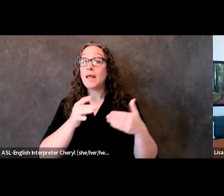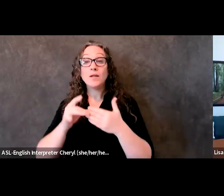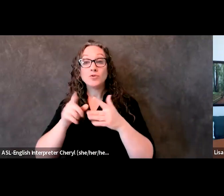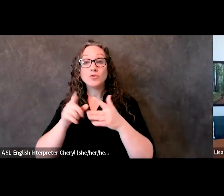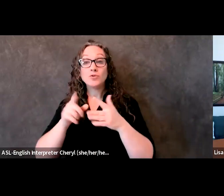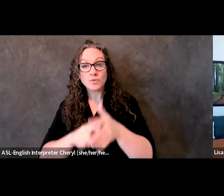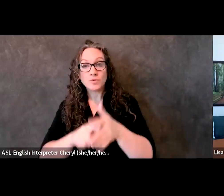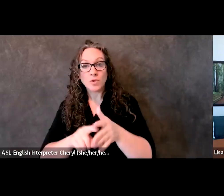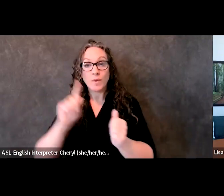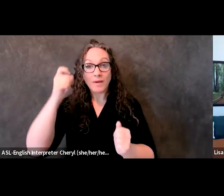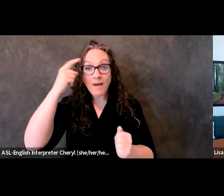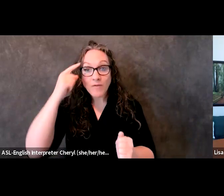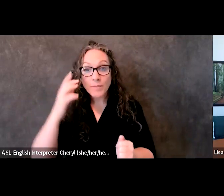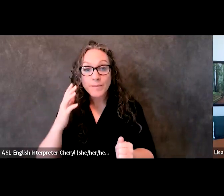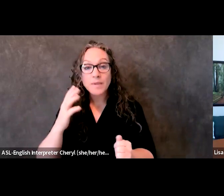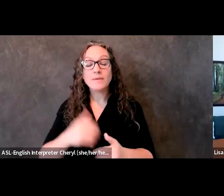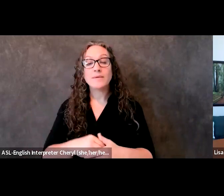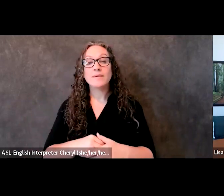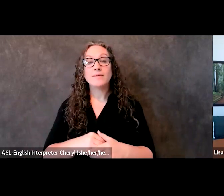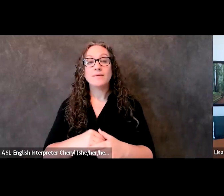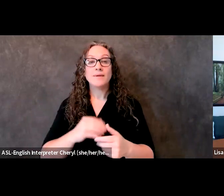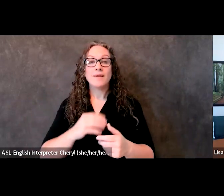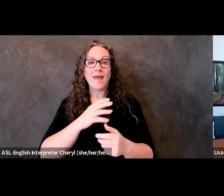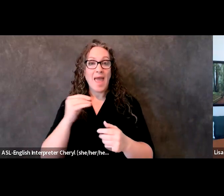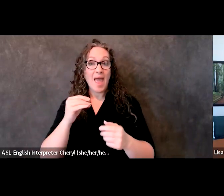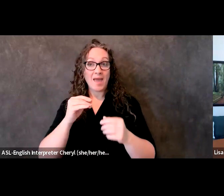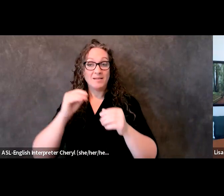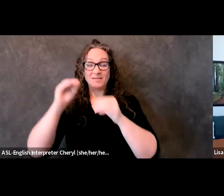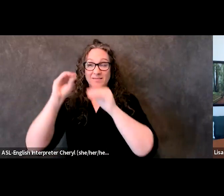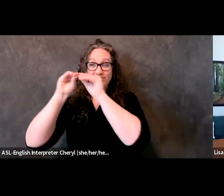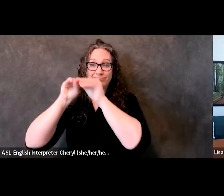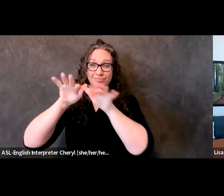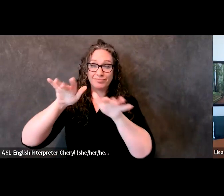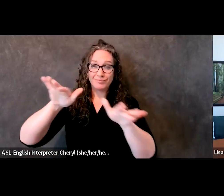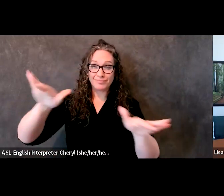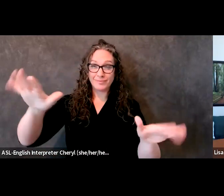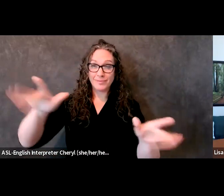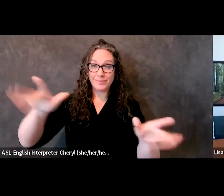every state agency and every local government jurisdiction.